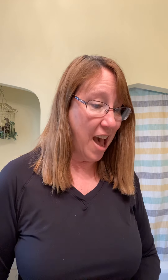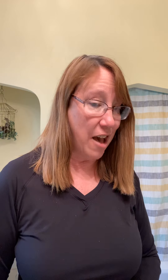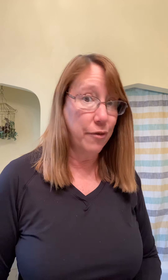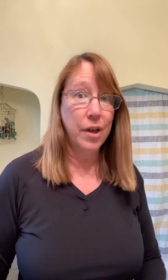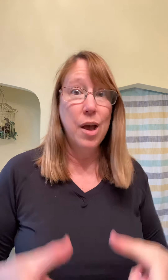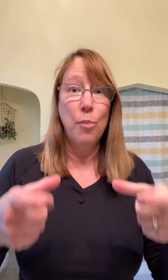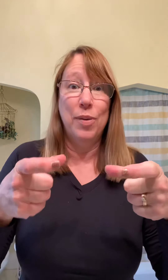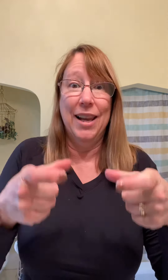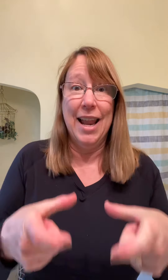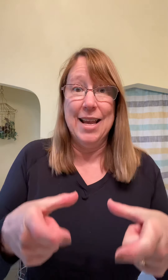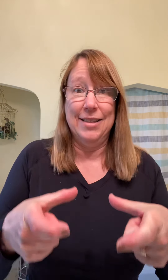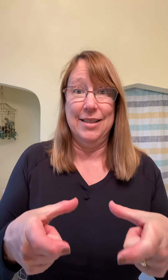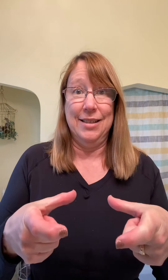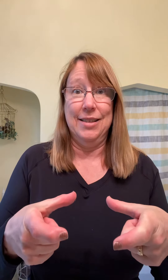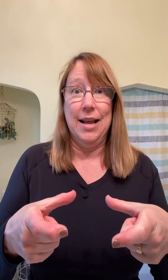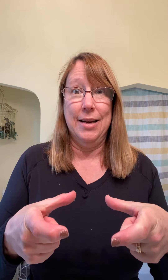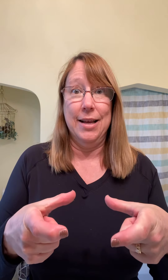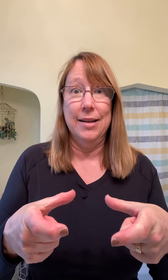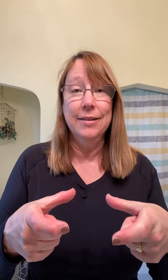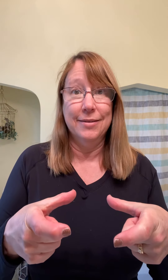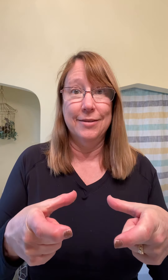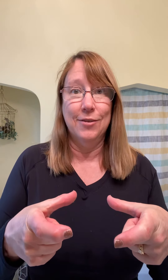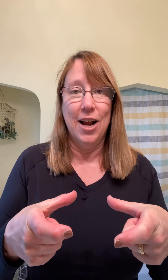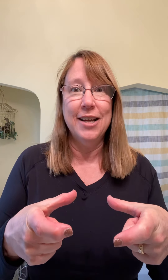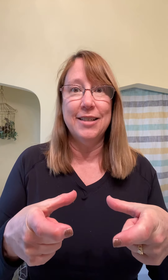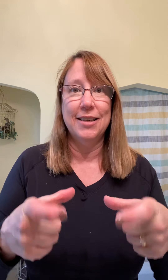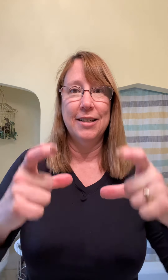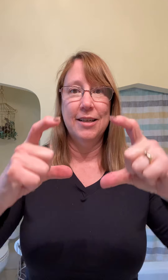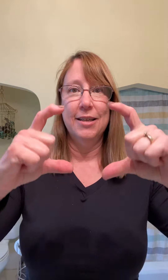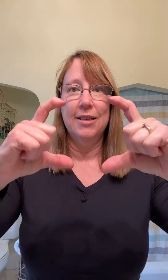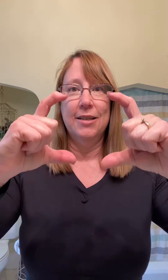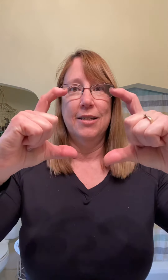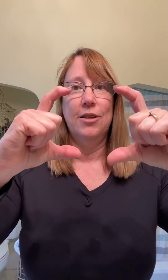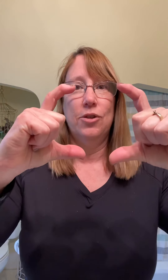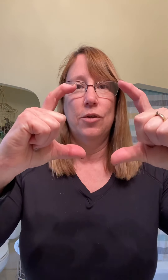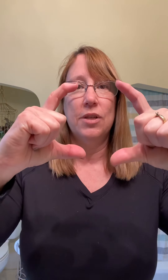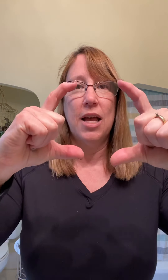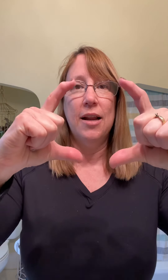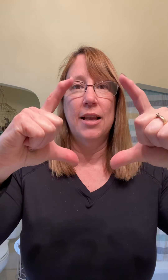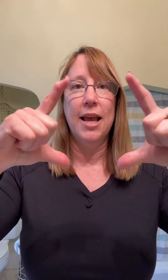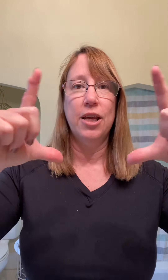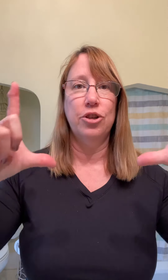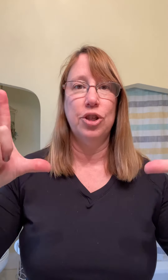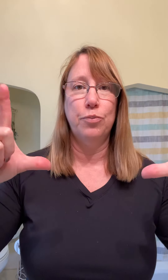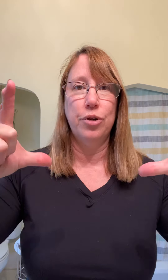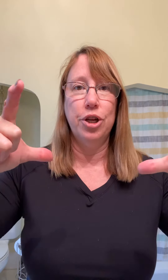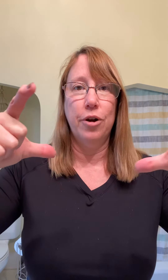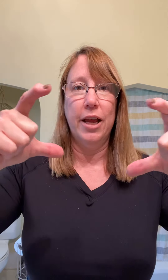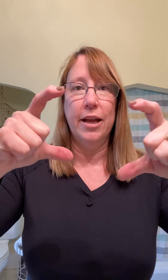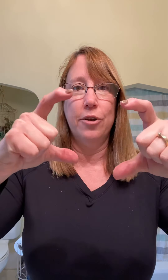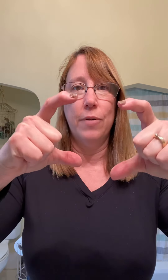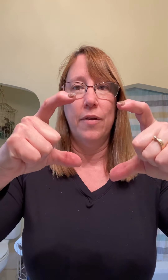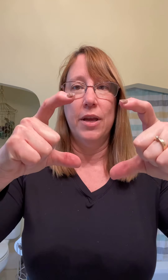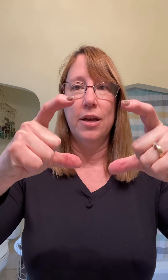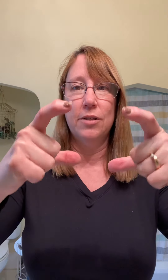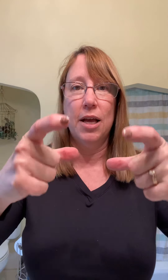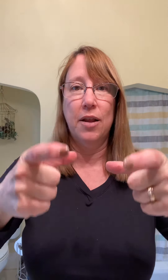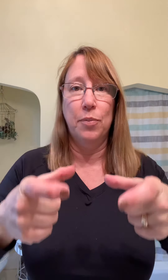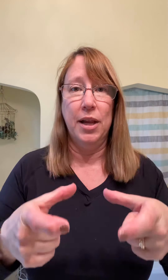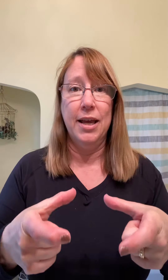have plates to set it in, right? So it's kind of like you're just putting your hand around the outside of the plate and